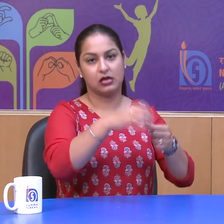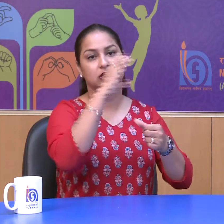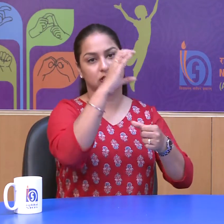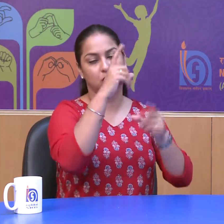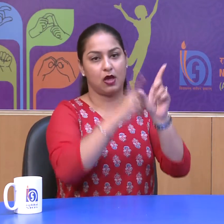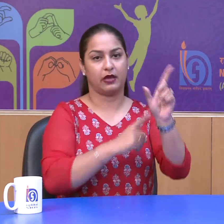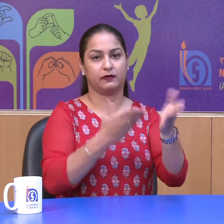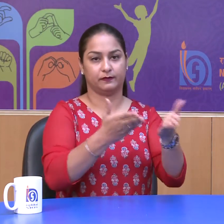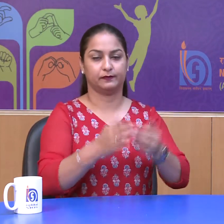DEMOCRACY.